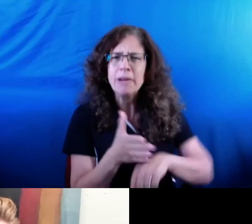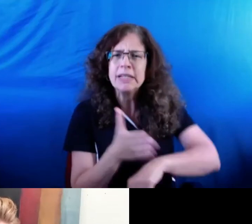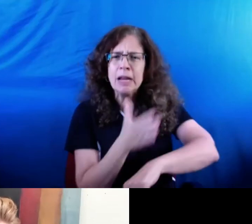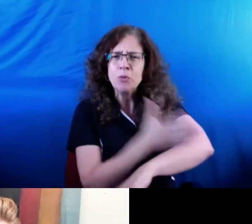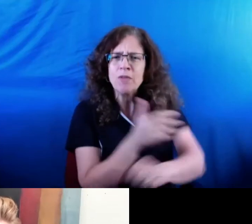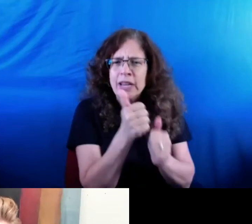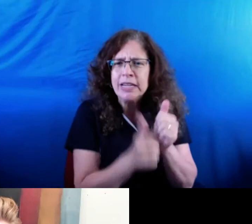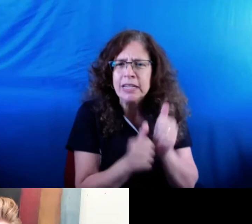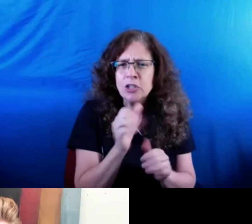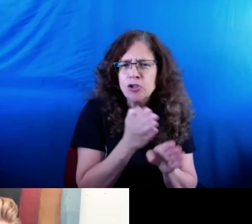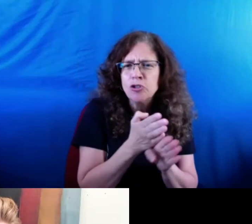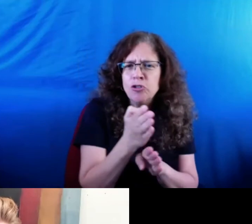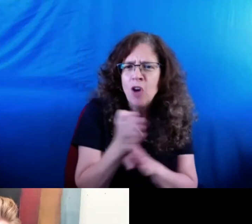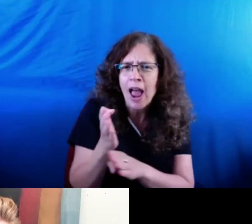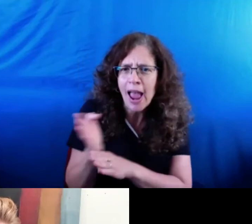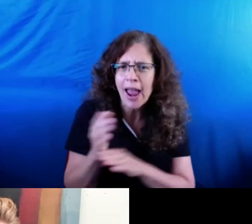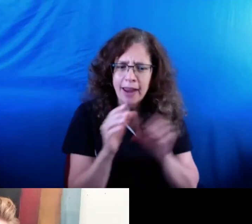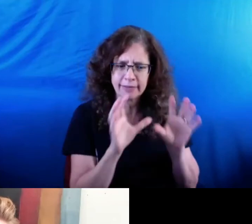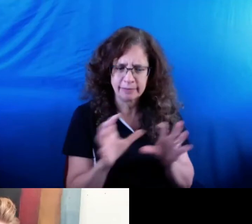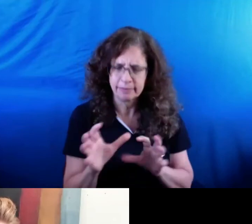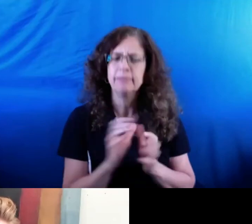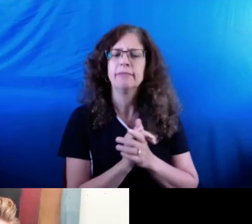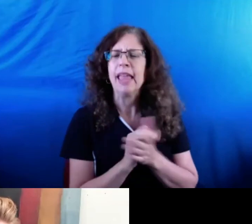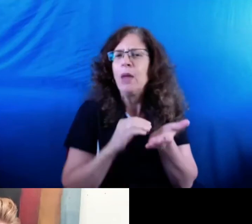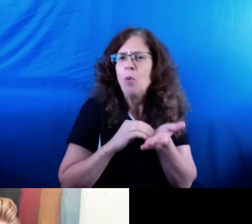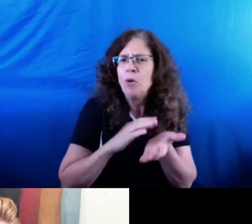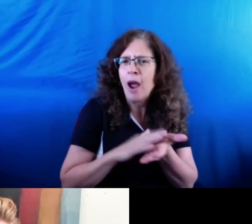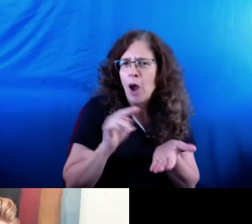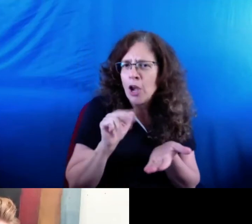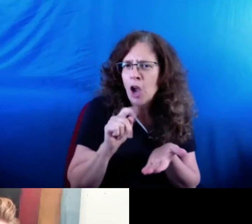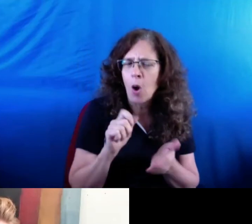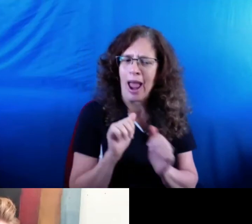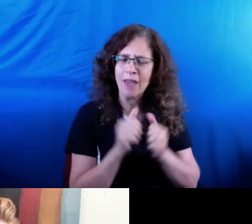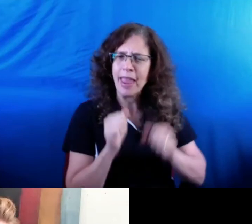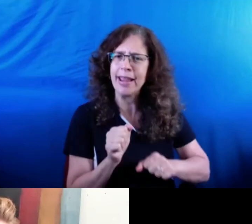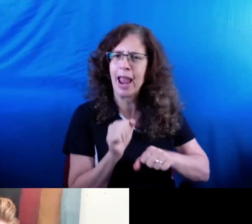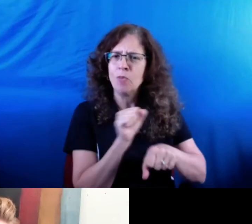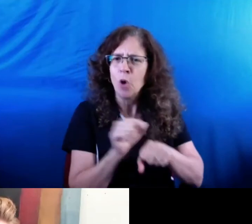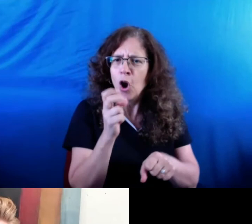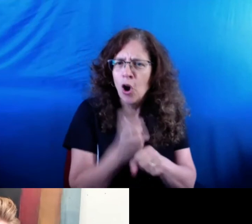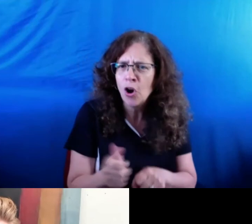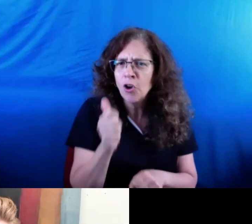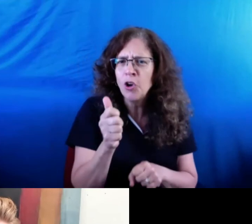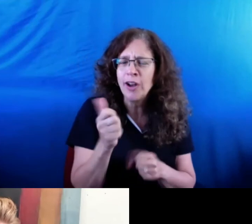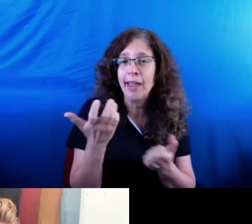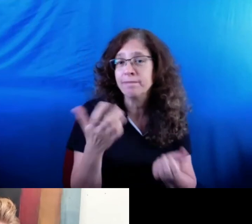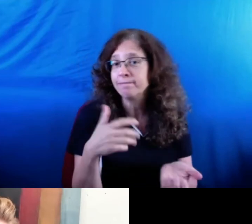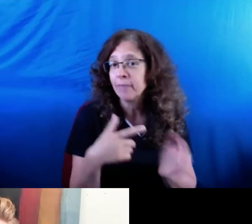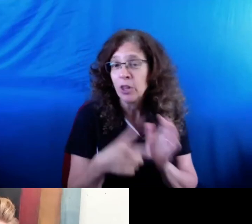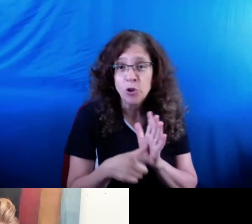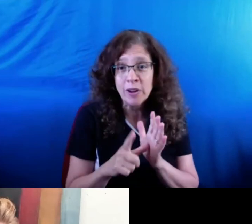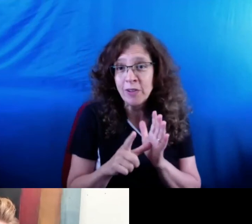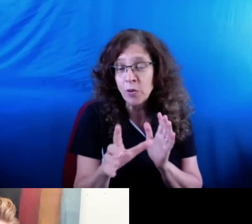had had and how much they improved in each area. And the students would make notes on how they can